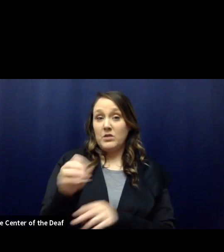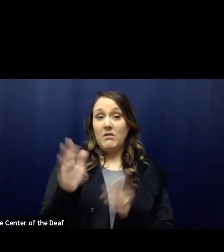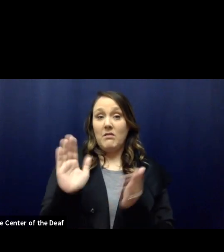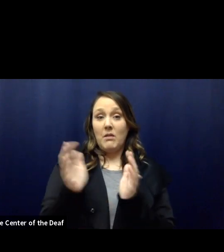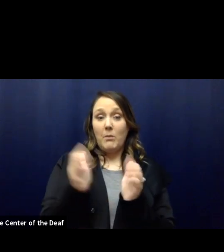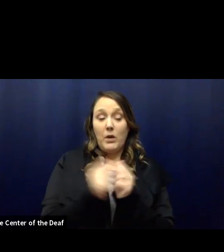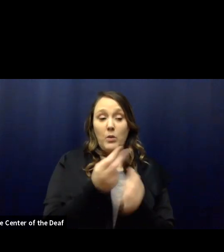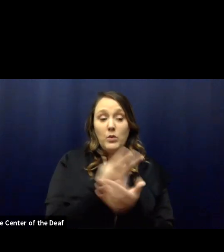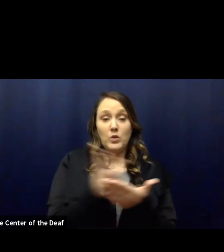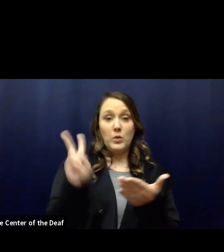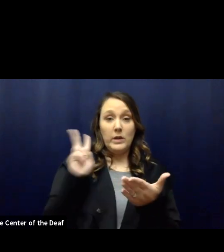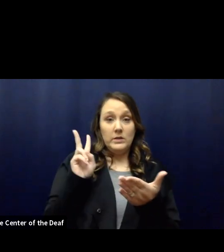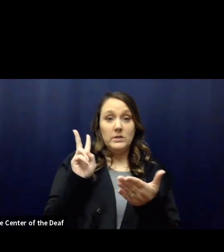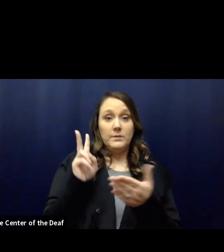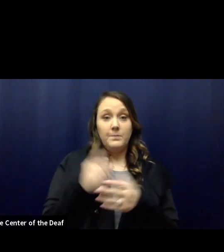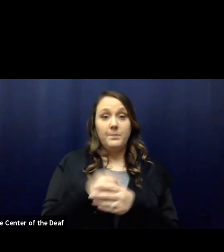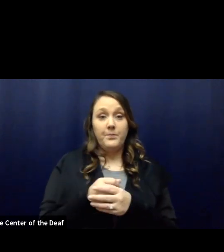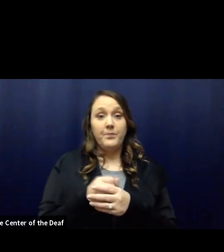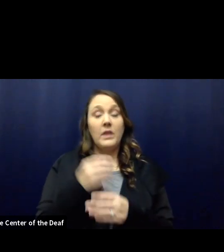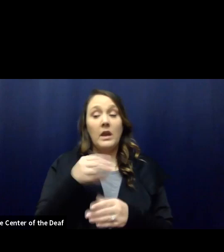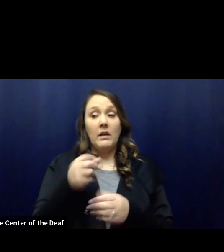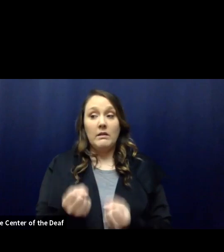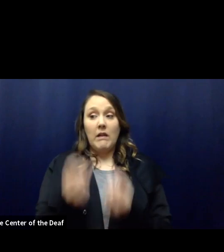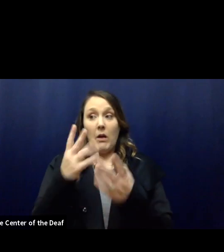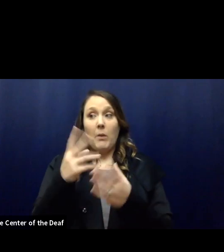number of hospitalizations statewide,